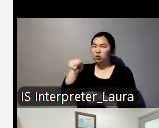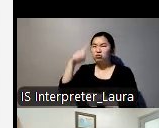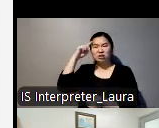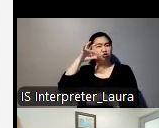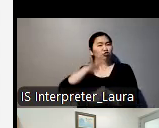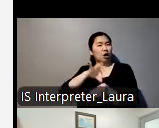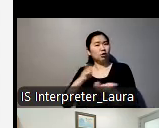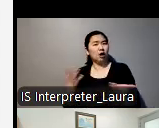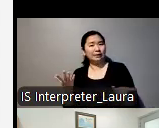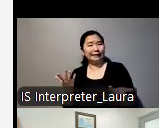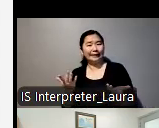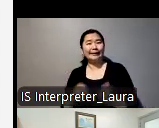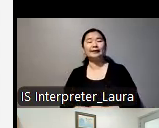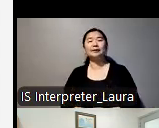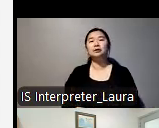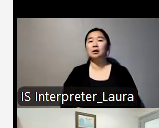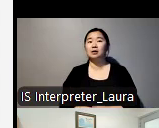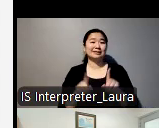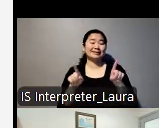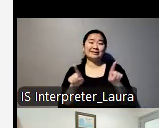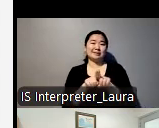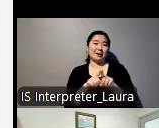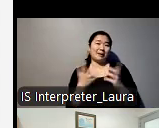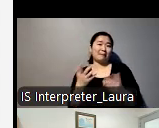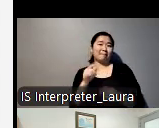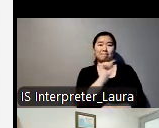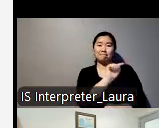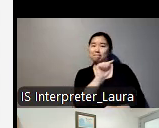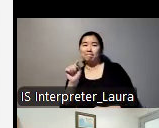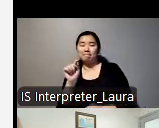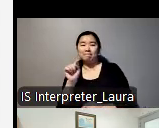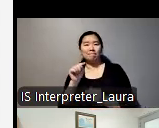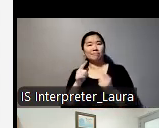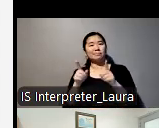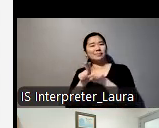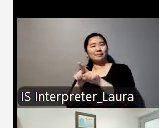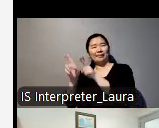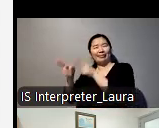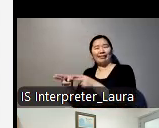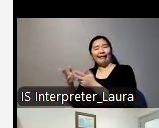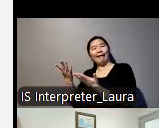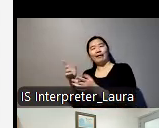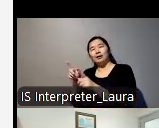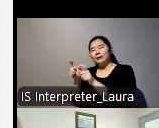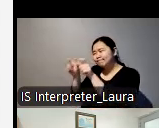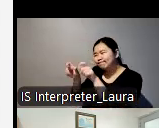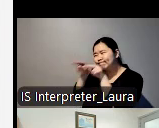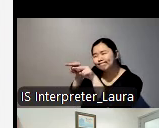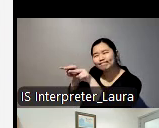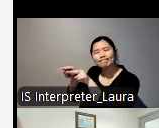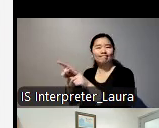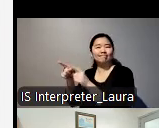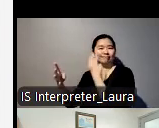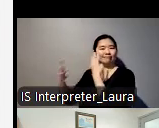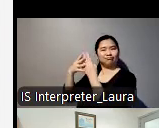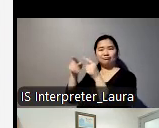mental hospitals and sanatoriums. Most are private by the Mental Health